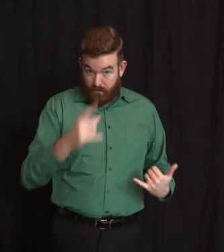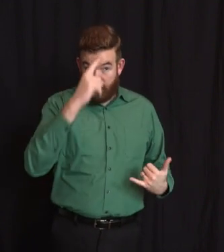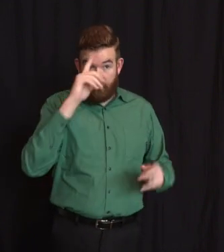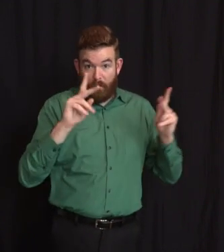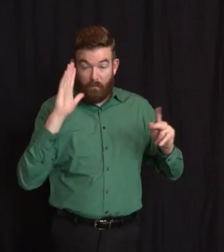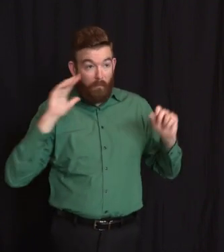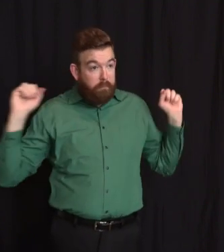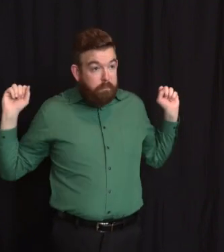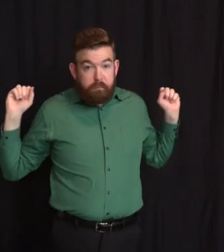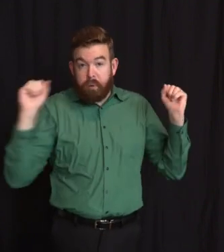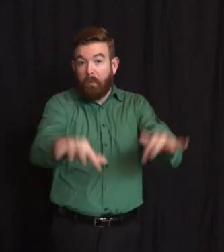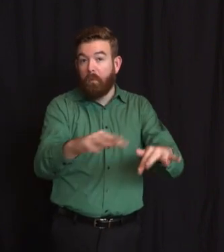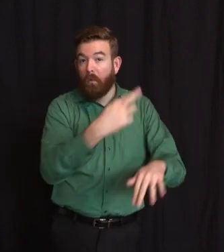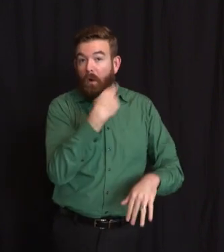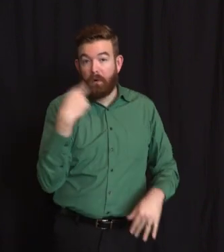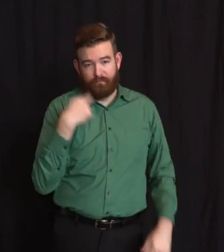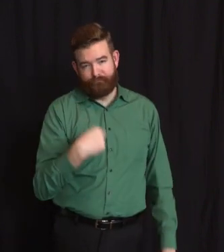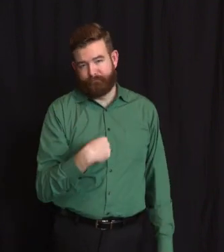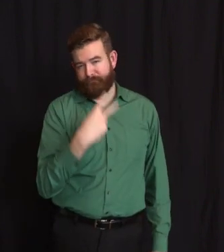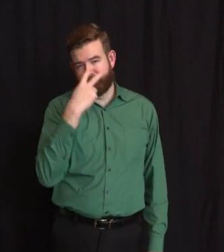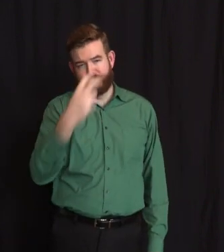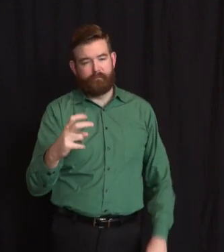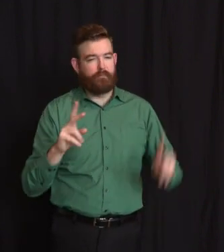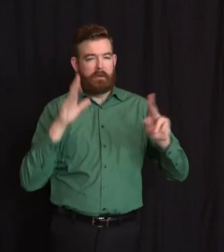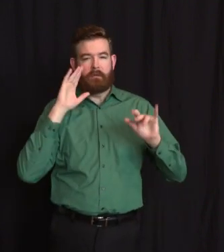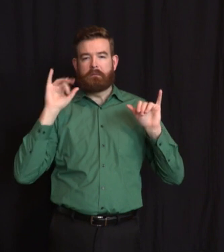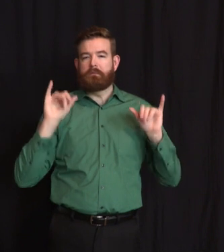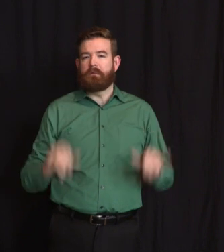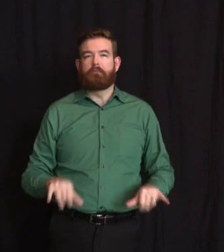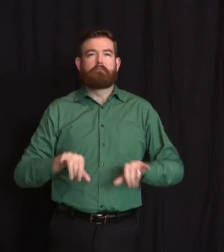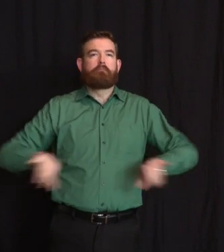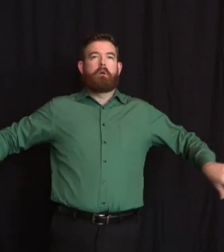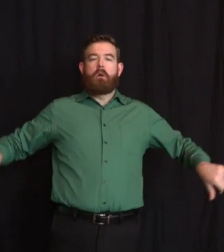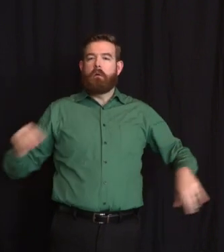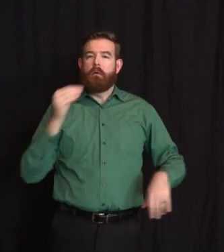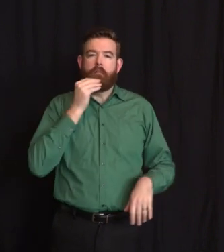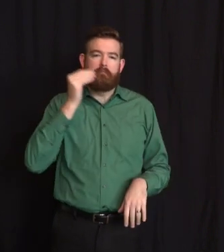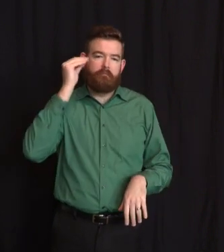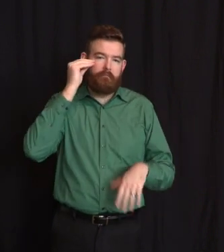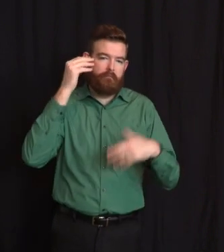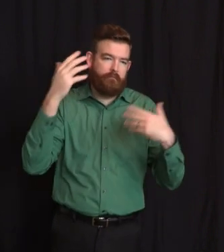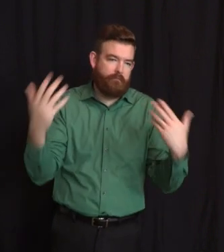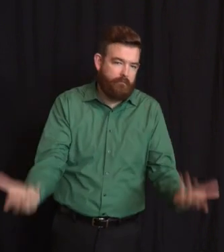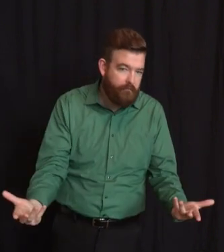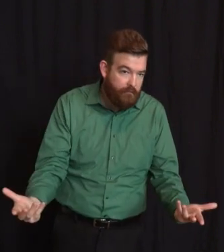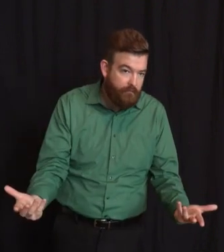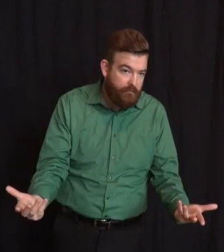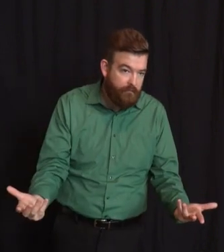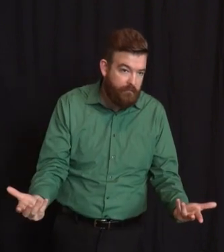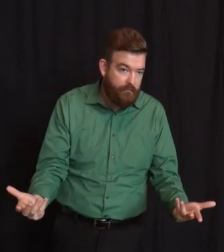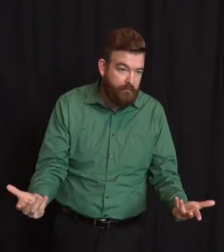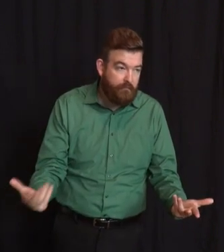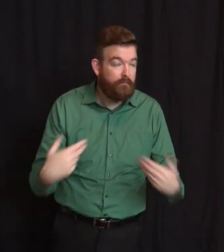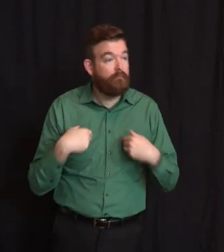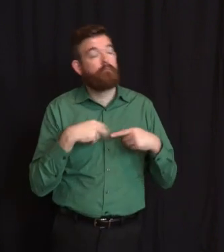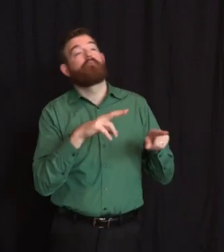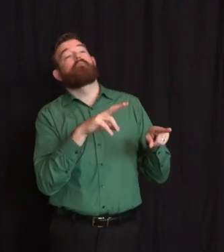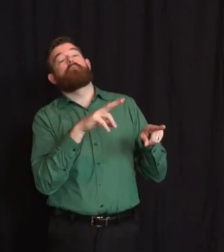We need to have confidence that we've broken the back of this virus, that we have health care infrastructure in